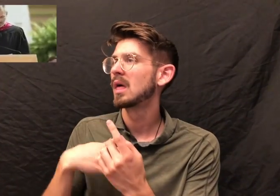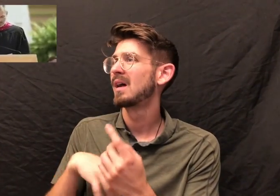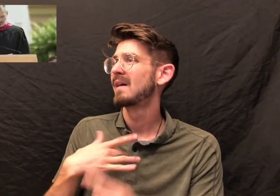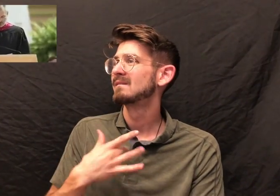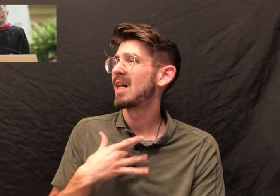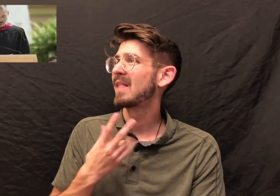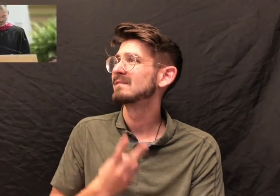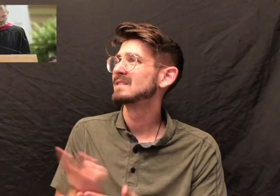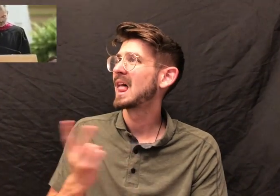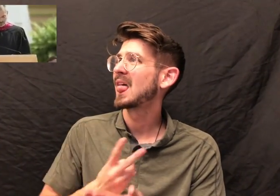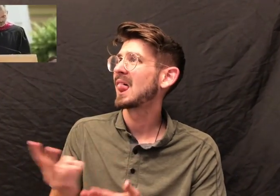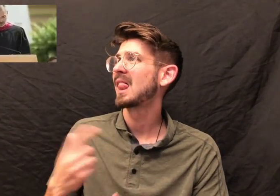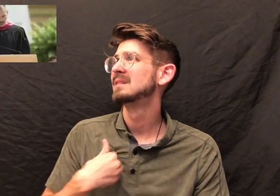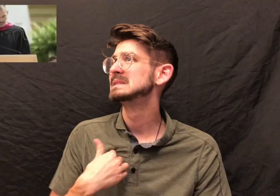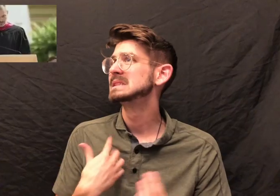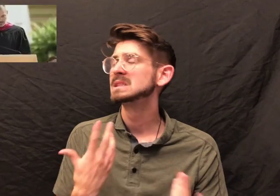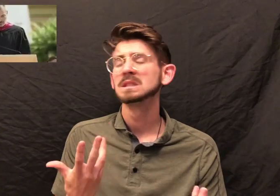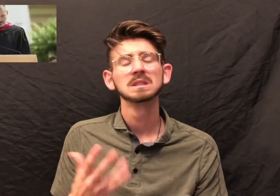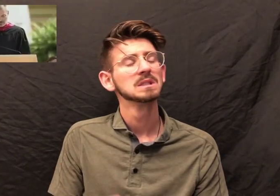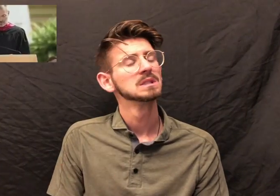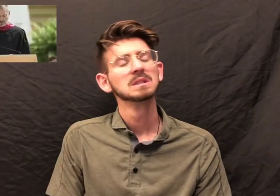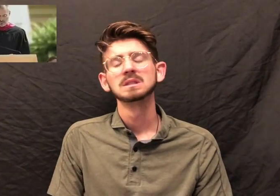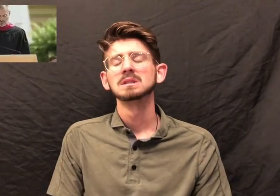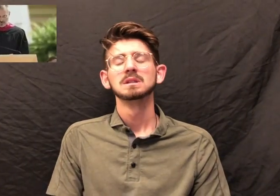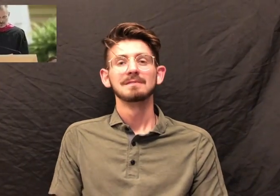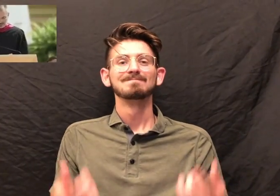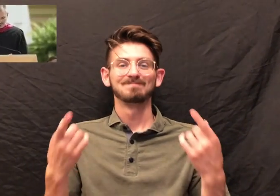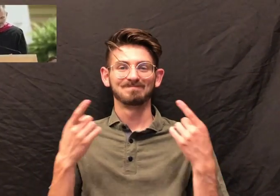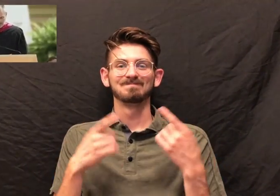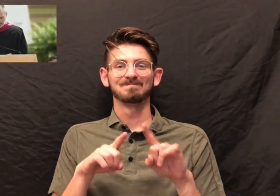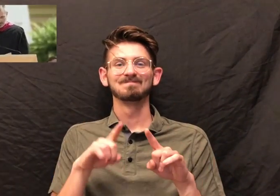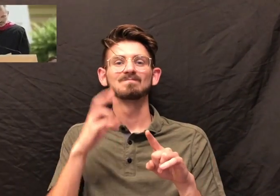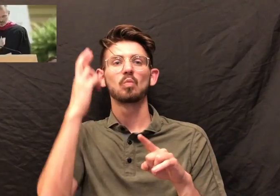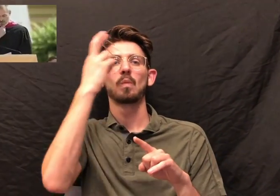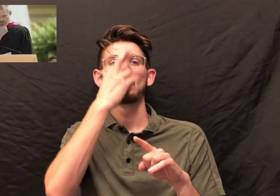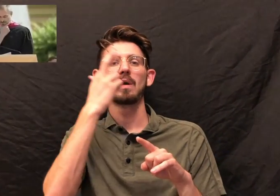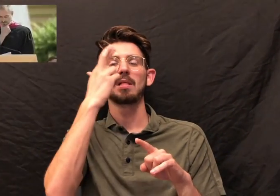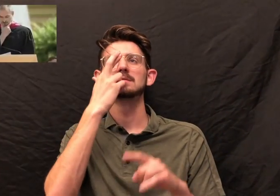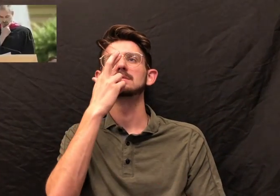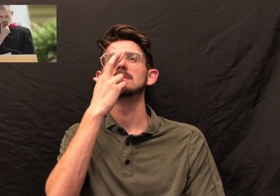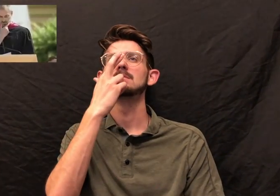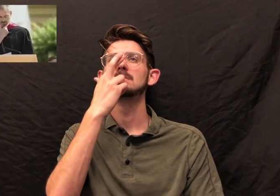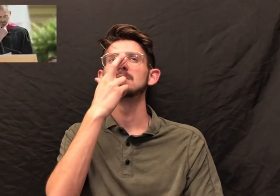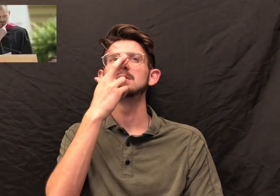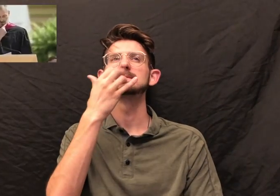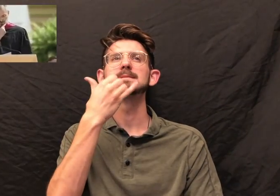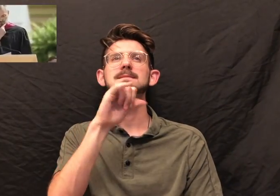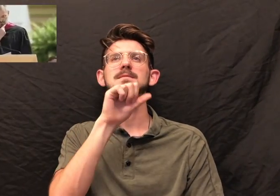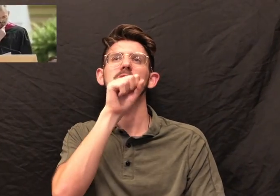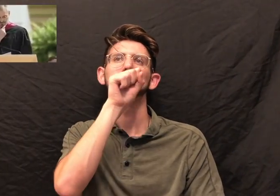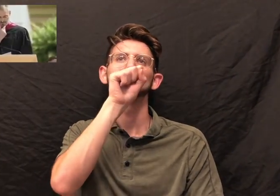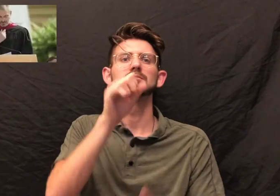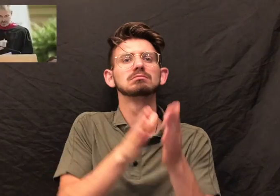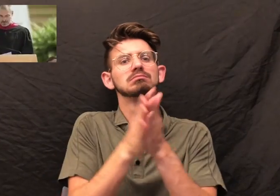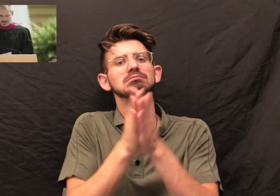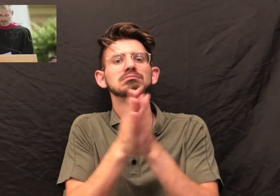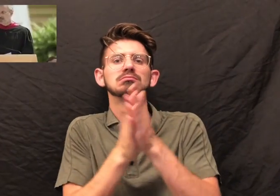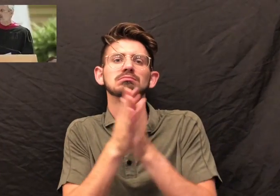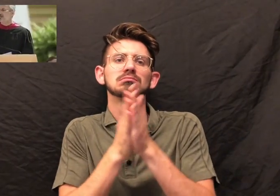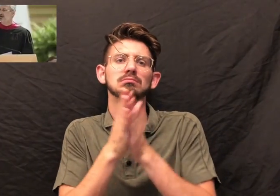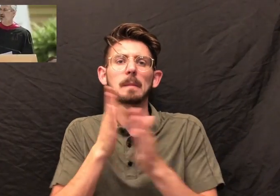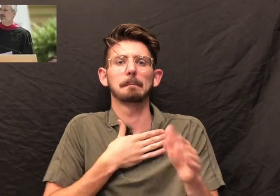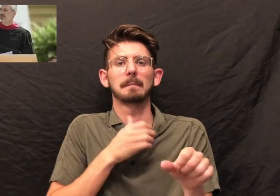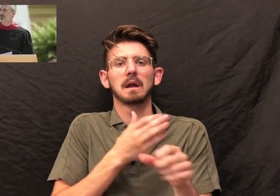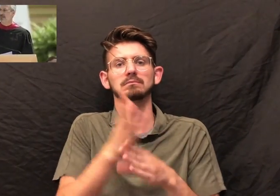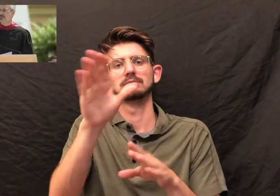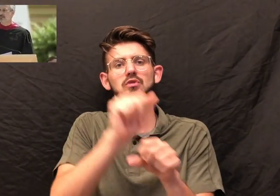valley. But something slowly began to dawn on me. I still loved what I did. The turn of